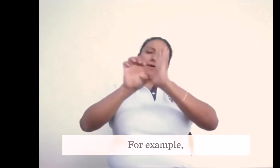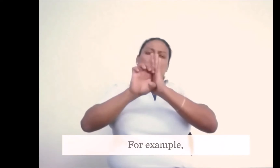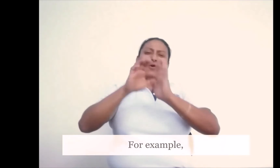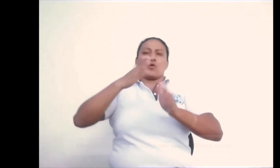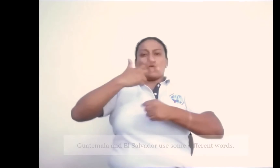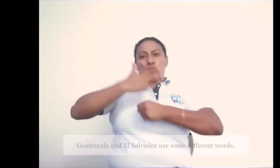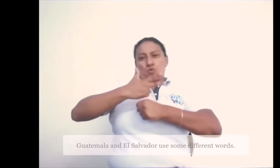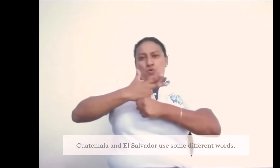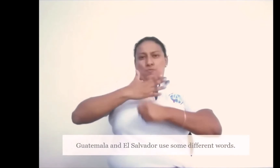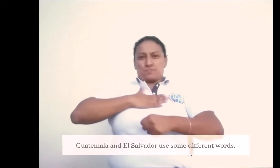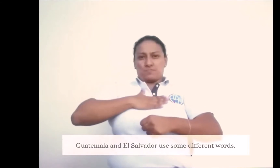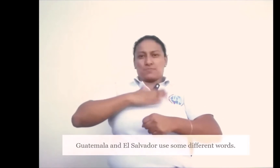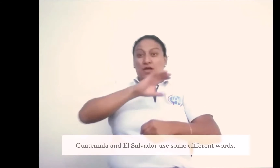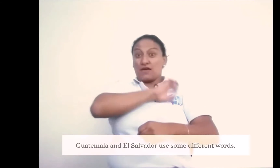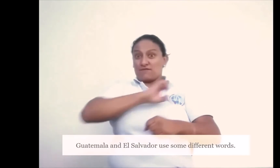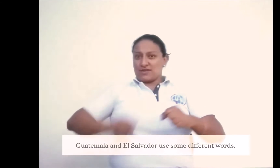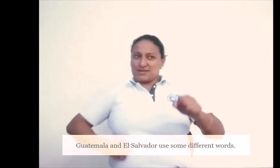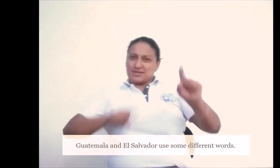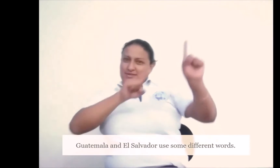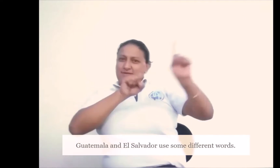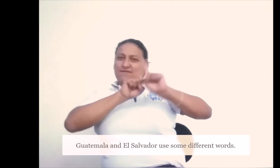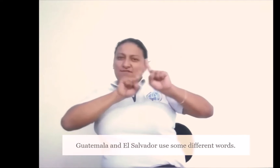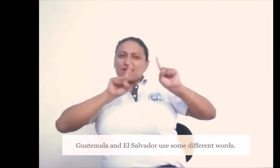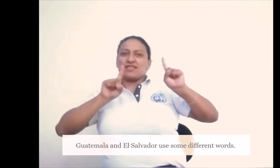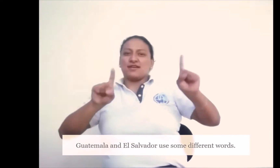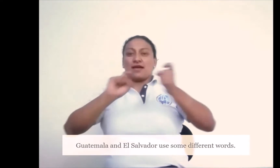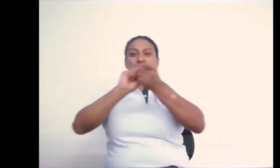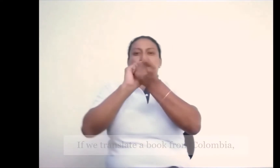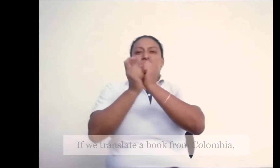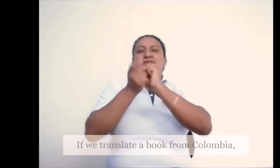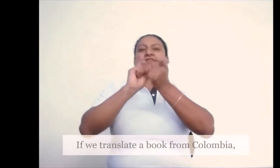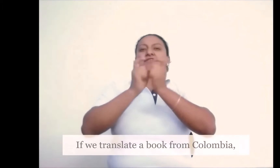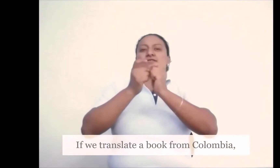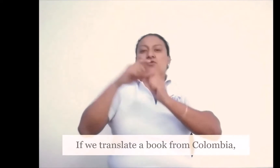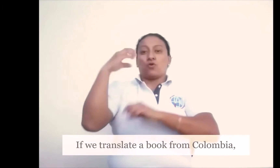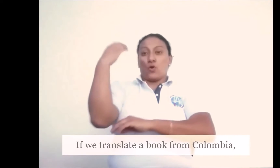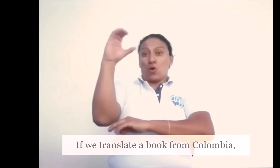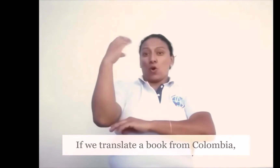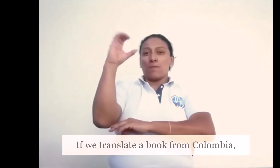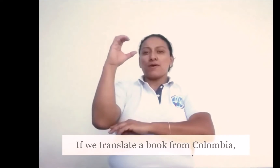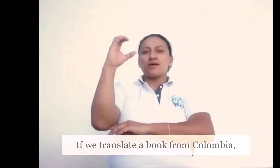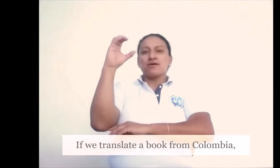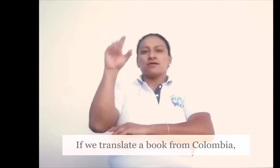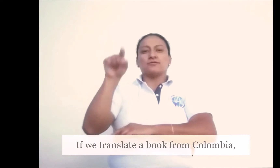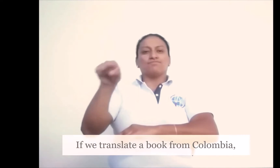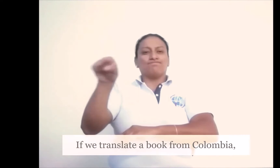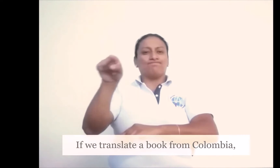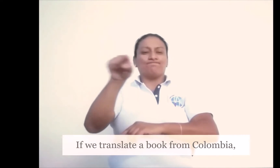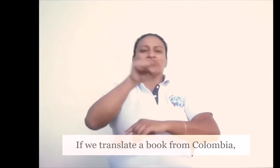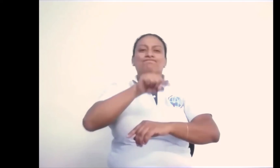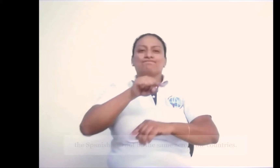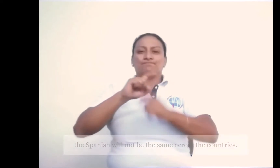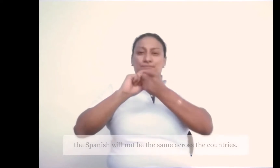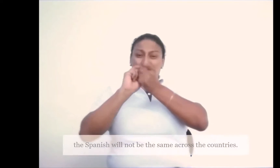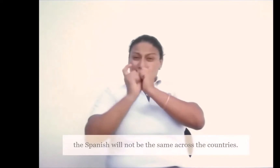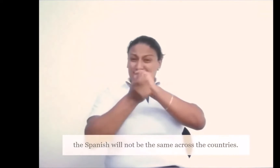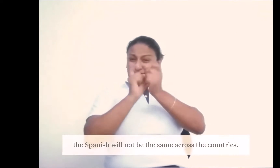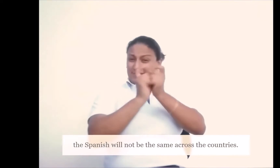For example, Guatemala and El Salvador use some different words. If we translate a book from Colombia,